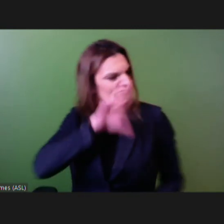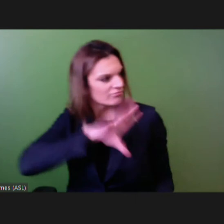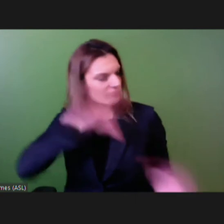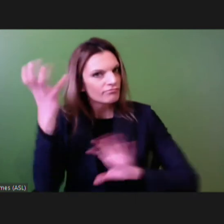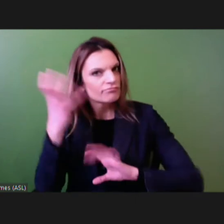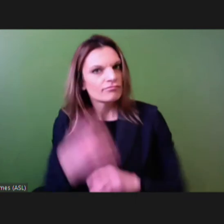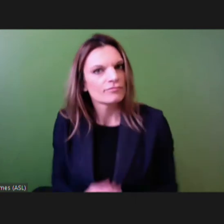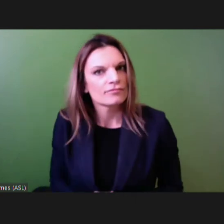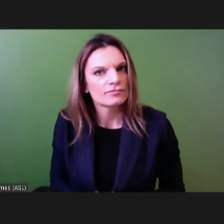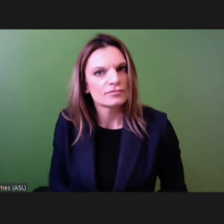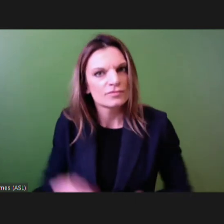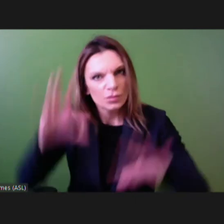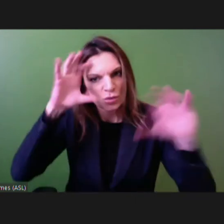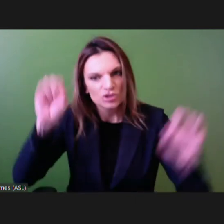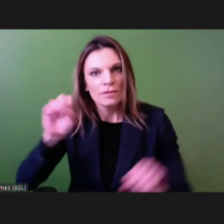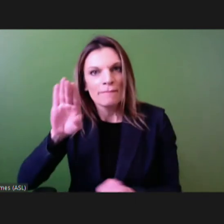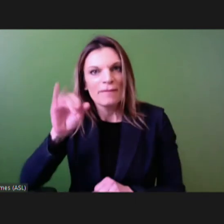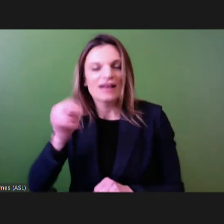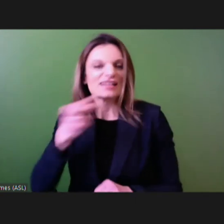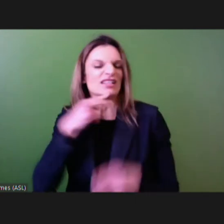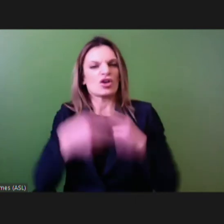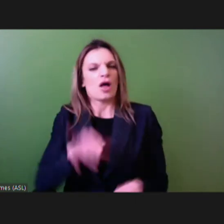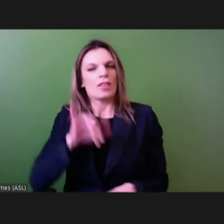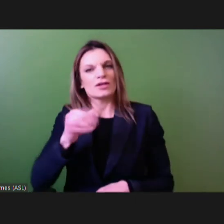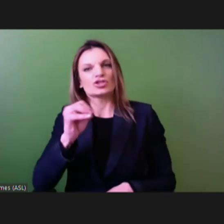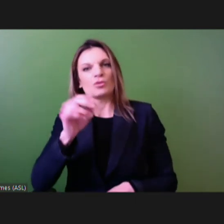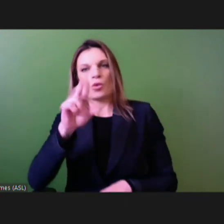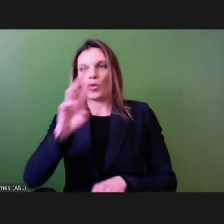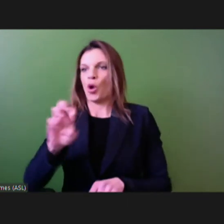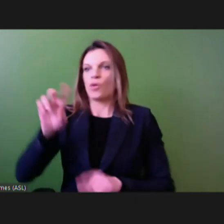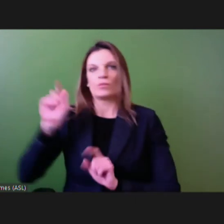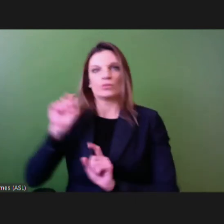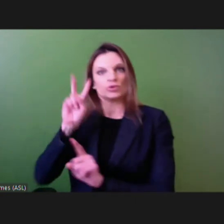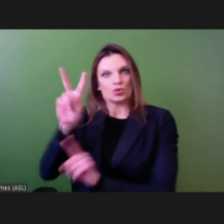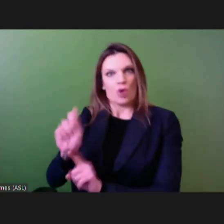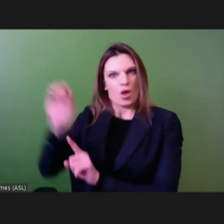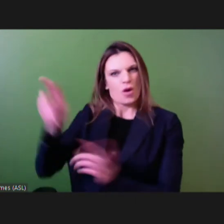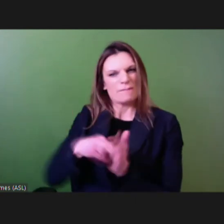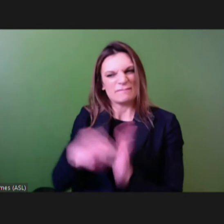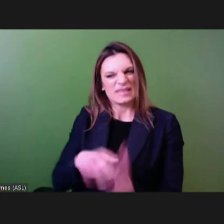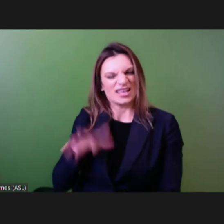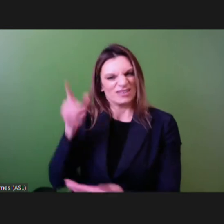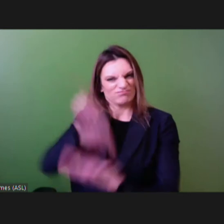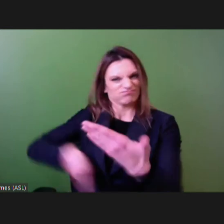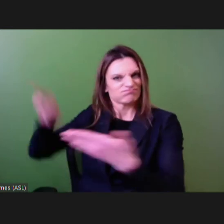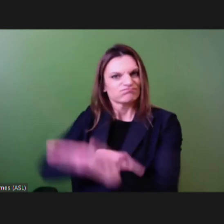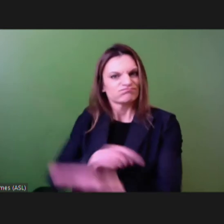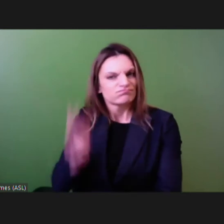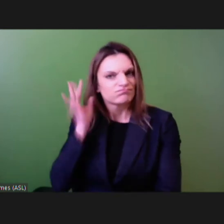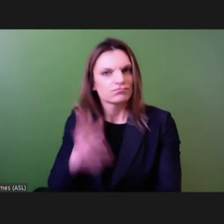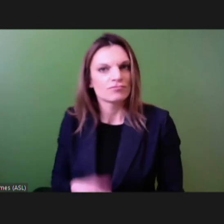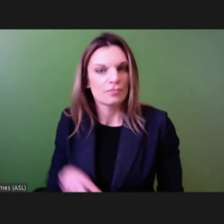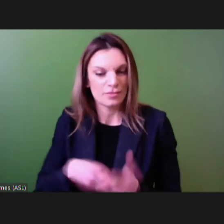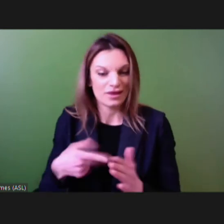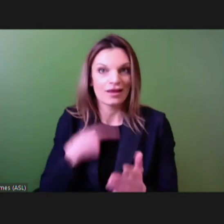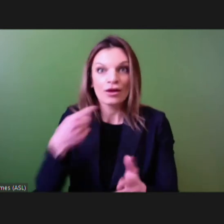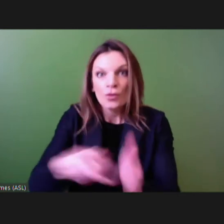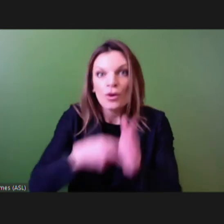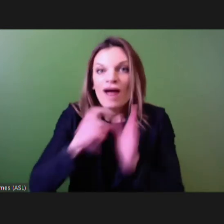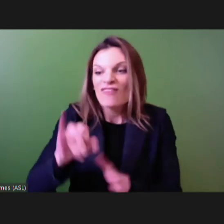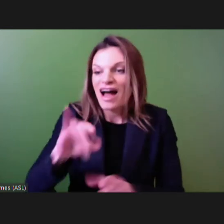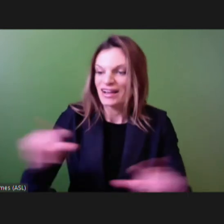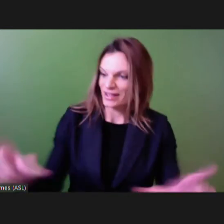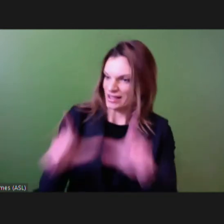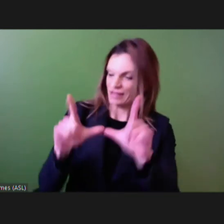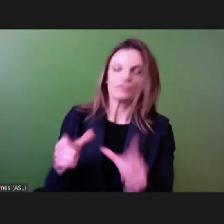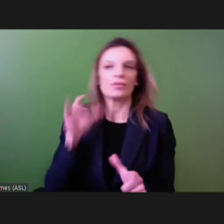similar to Jim Crow 2.0, and I agree. Minimizing access to vote, requiring more ID than it takes to buy a gun,